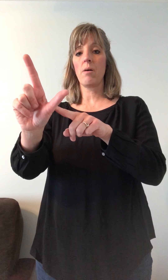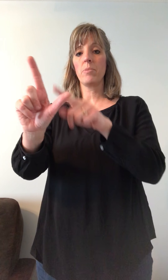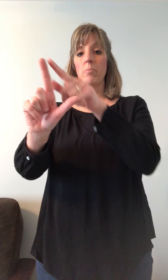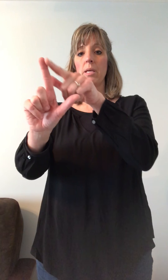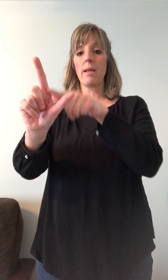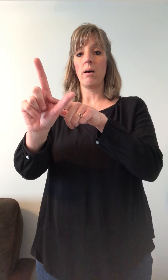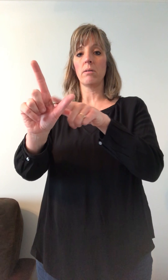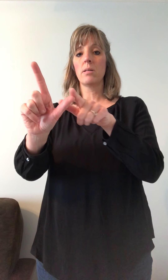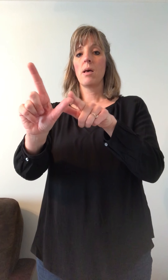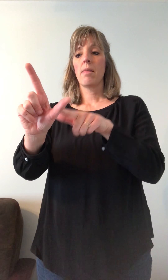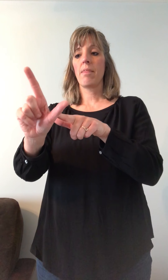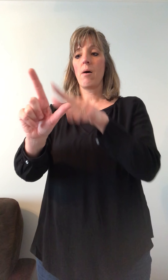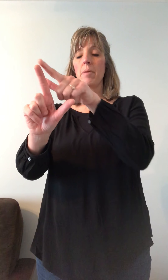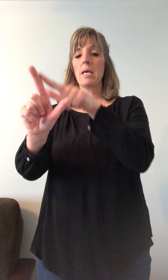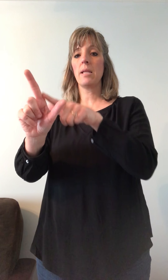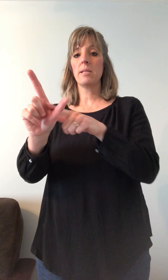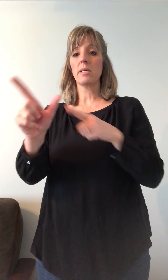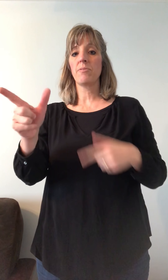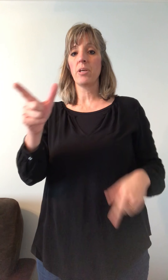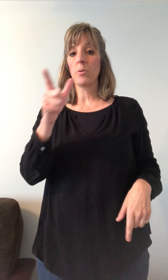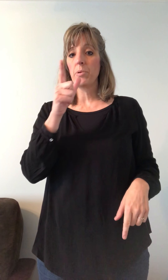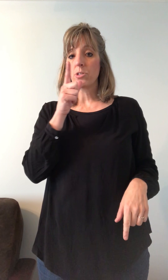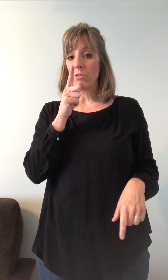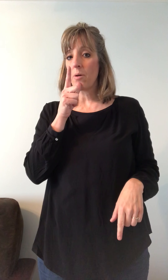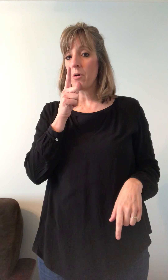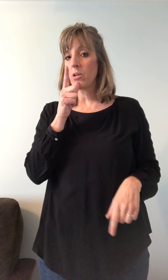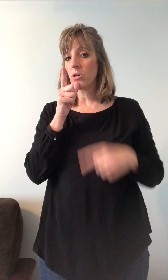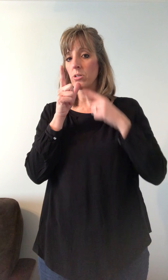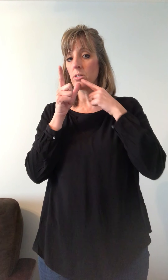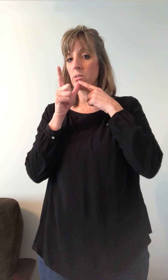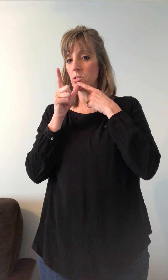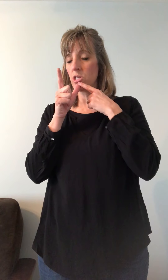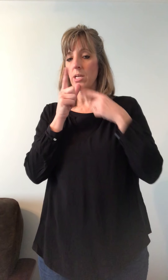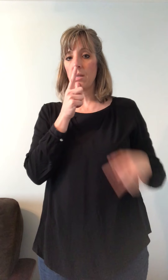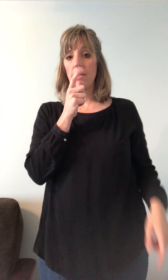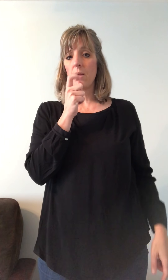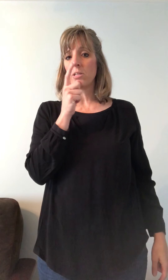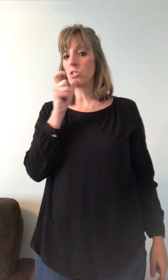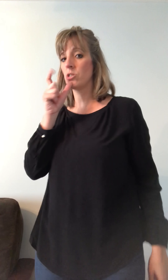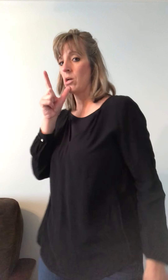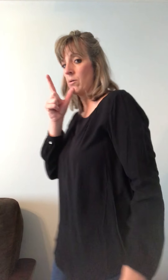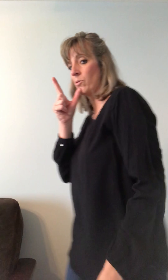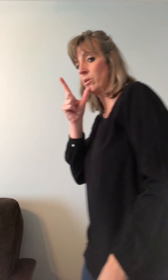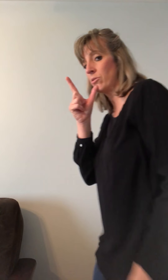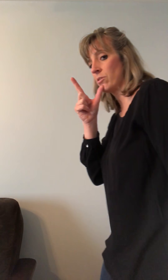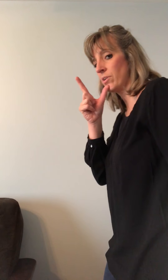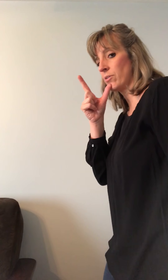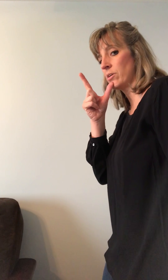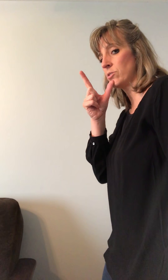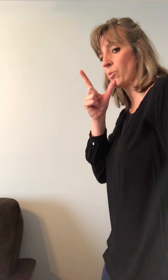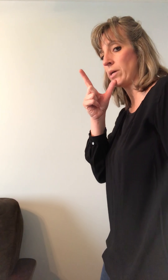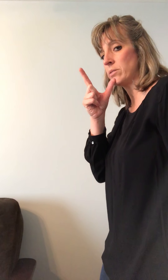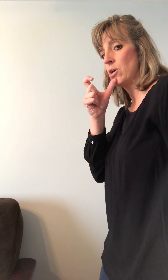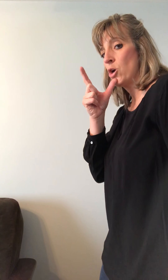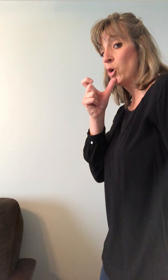you make an L, thumb and index finger, put your thumb on your chin, and then crinkle your finger twice.